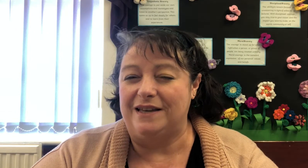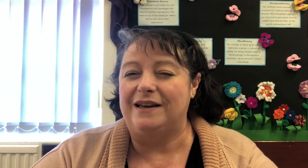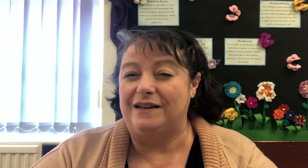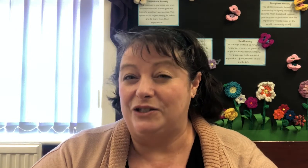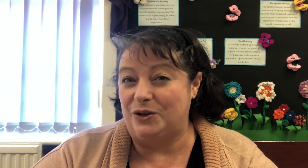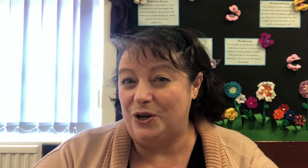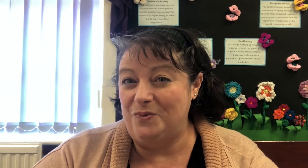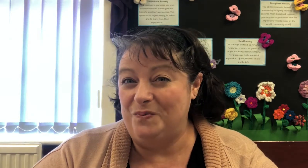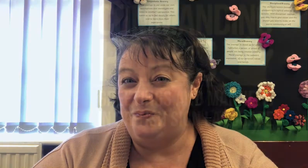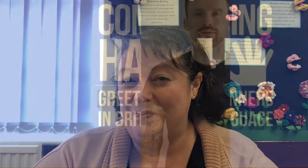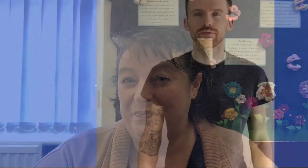Do you?